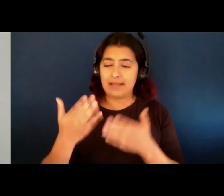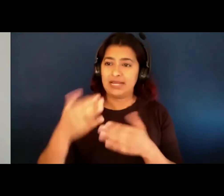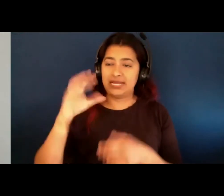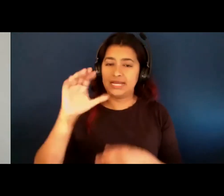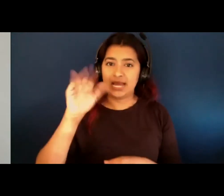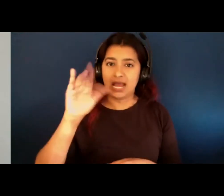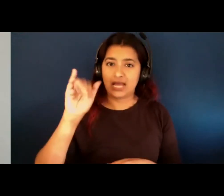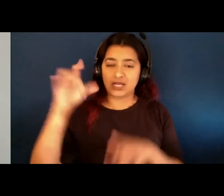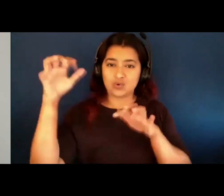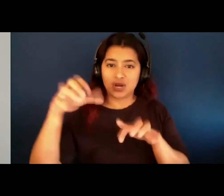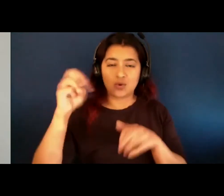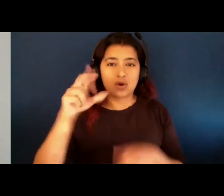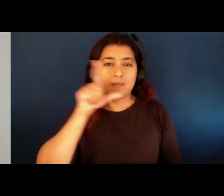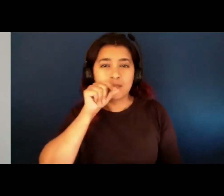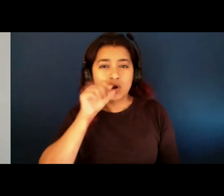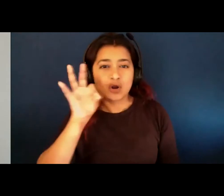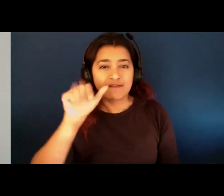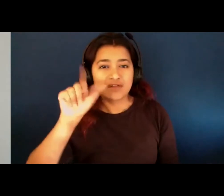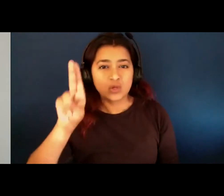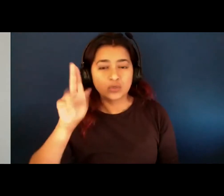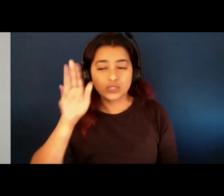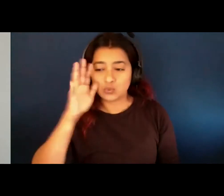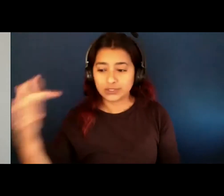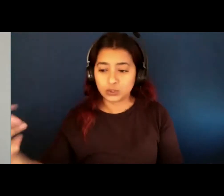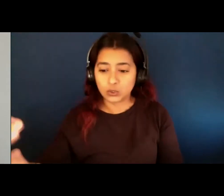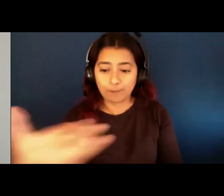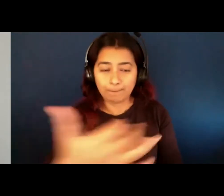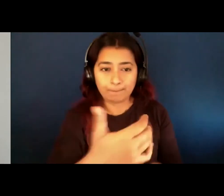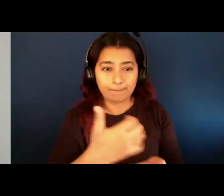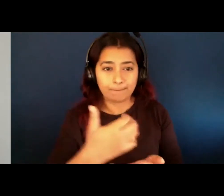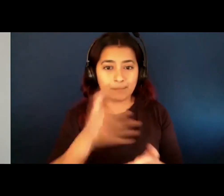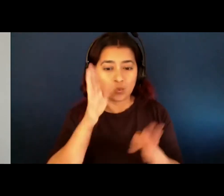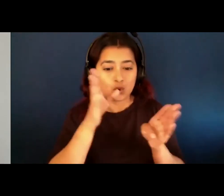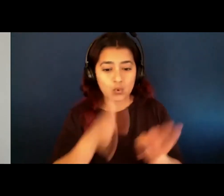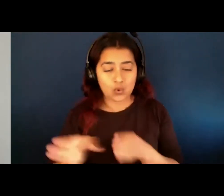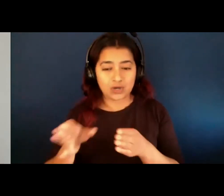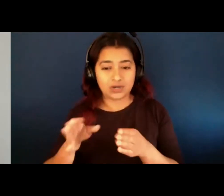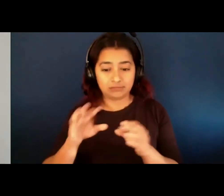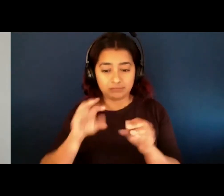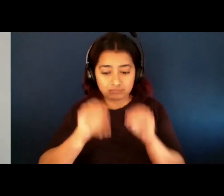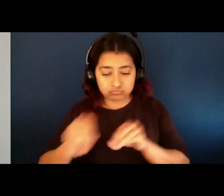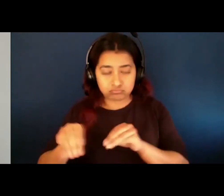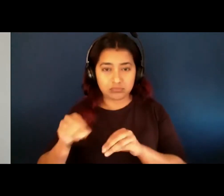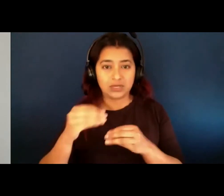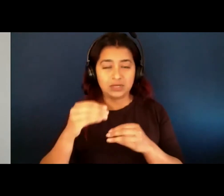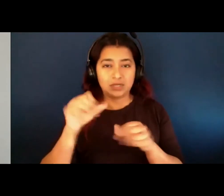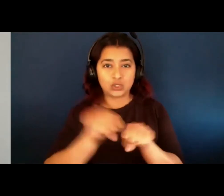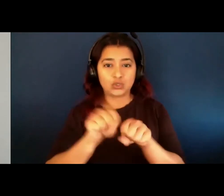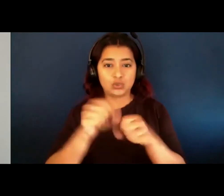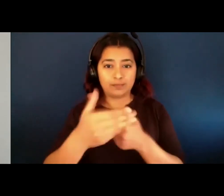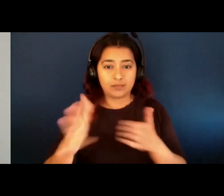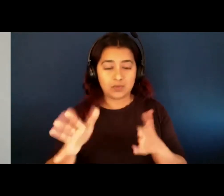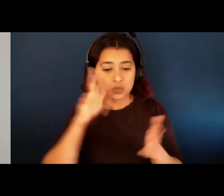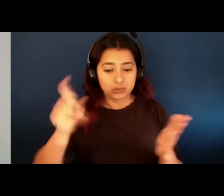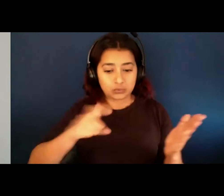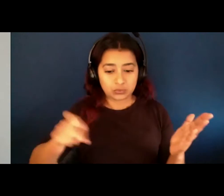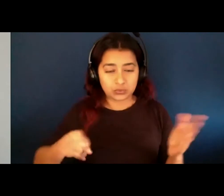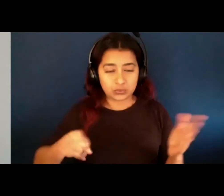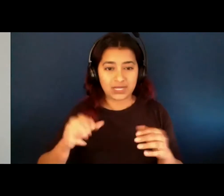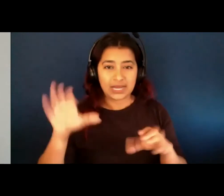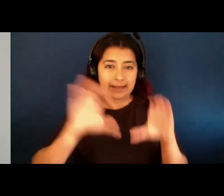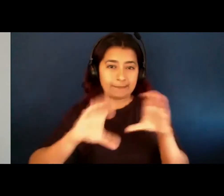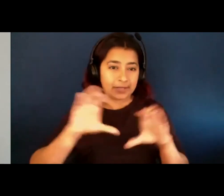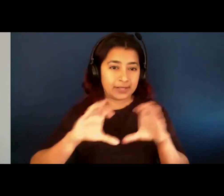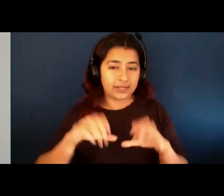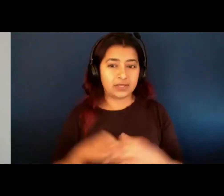flu. And so she'd scoop them up, organized them into 2 shoe boxes, dusted them with triazicide, which sounded like